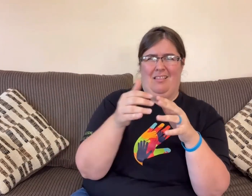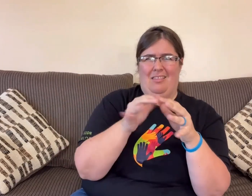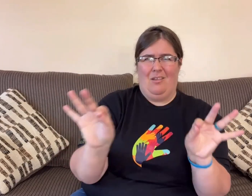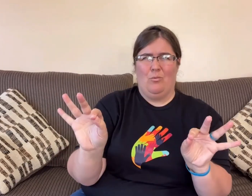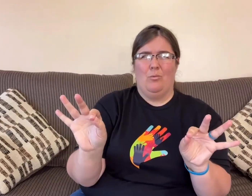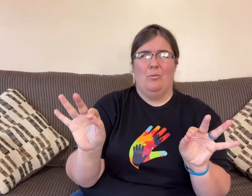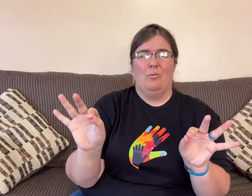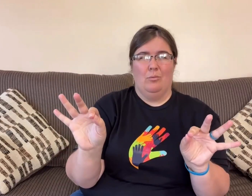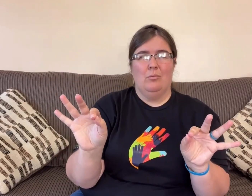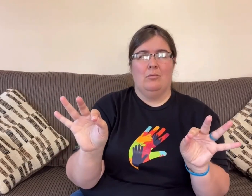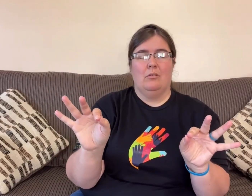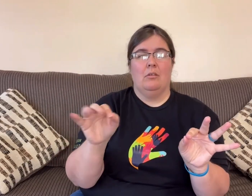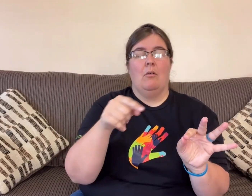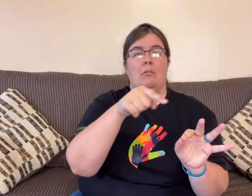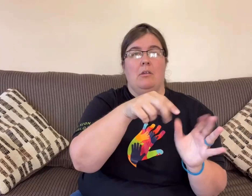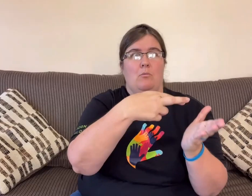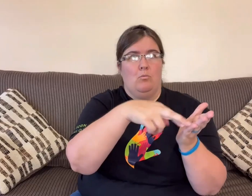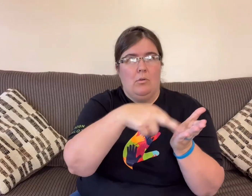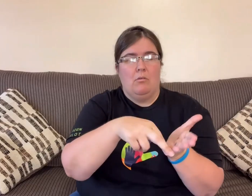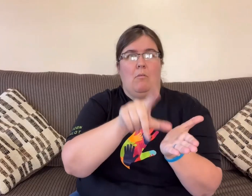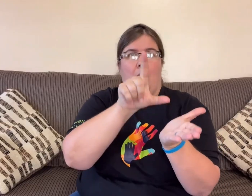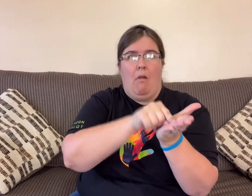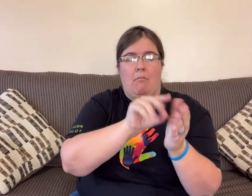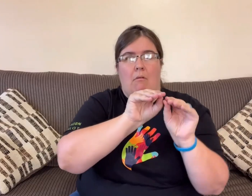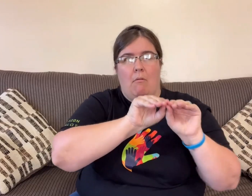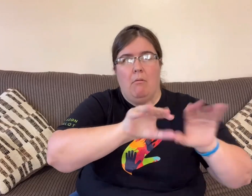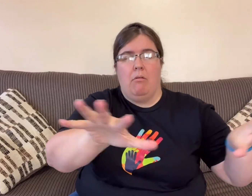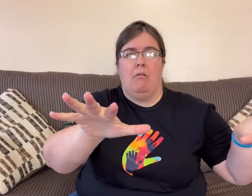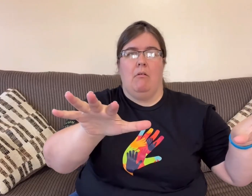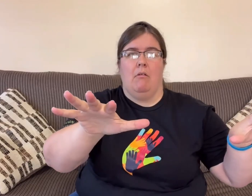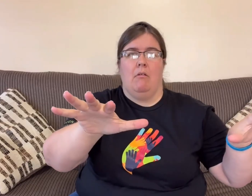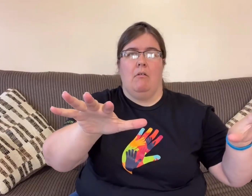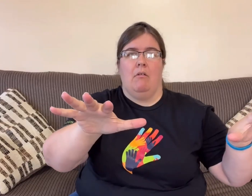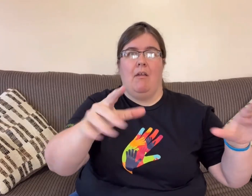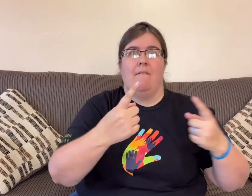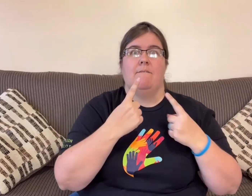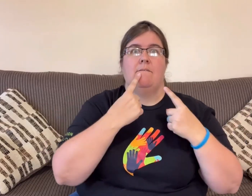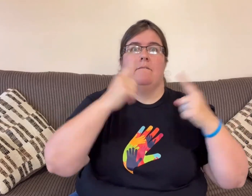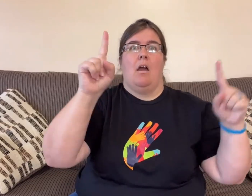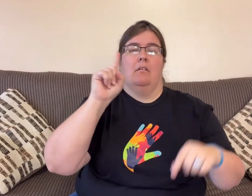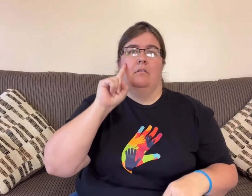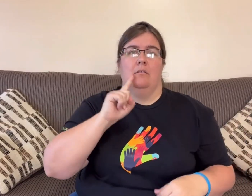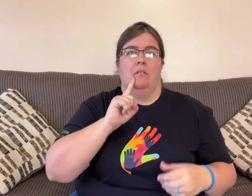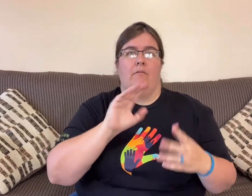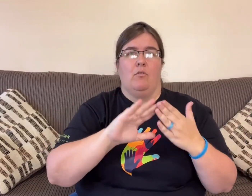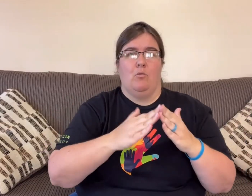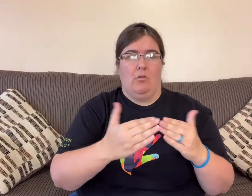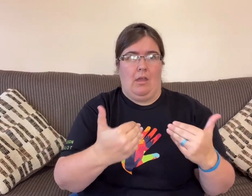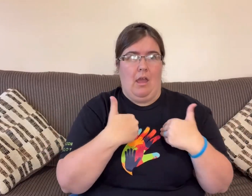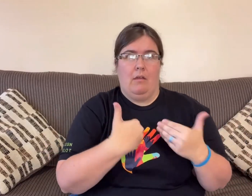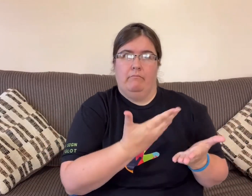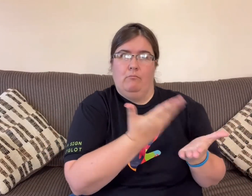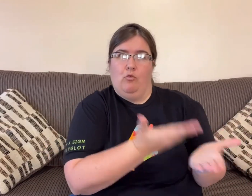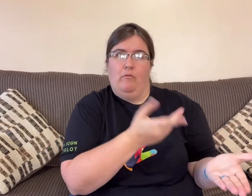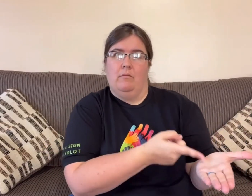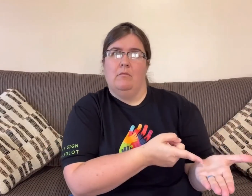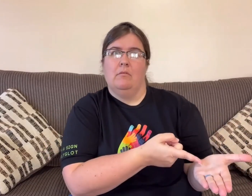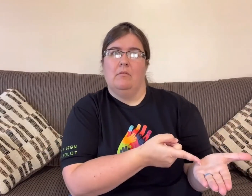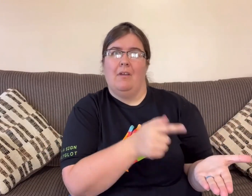language, separate of English. And he researched and published his findings, and that spread. And finally, the deaf community had proof to